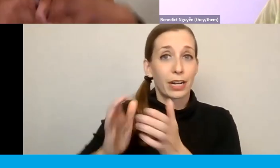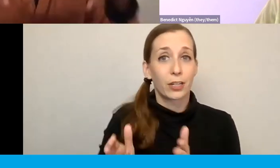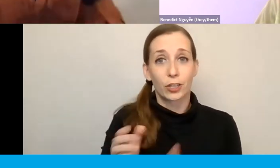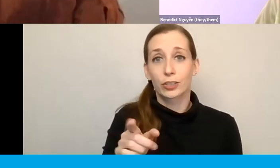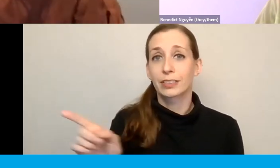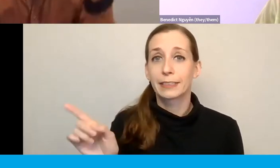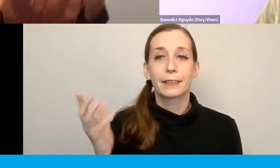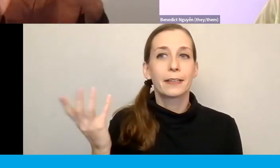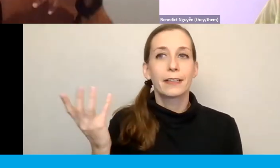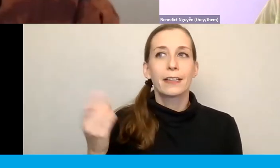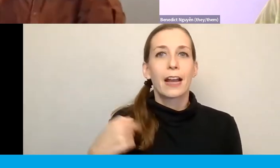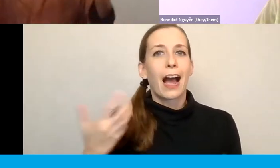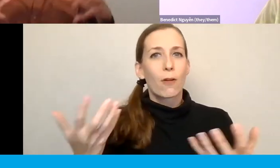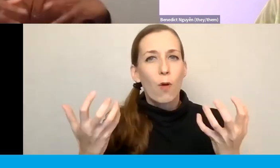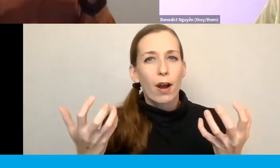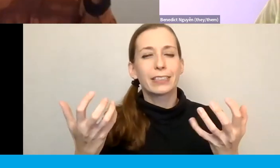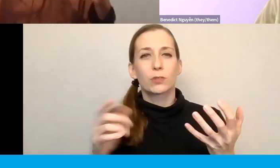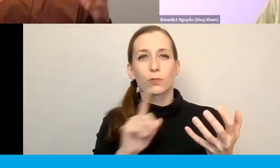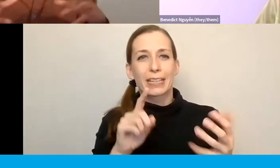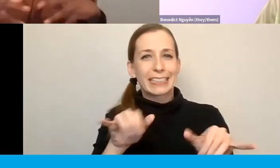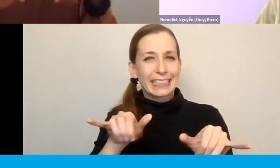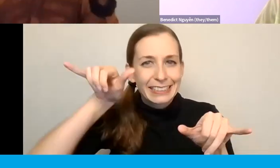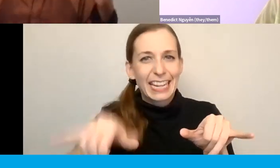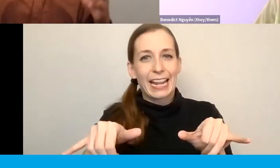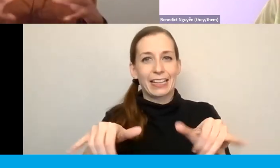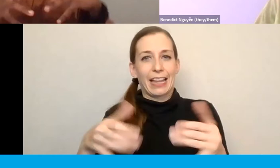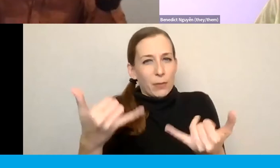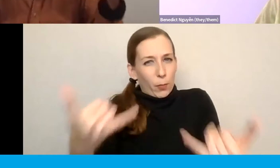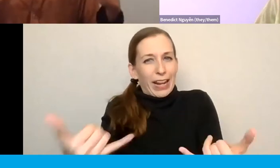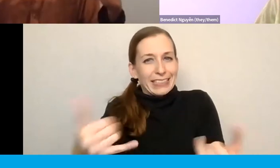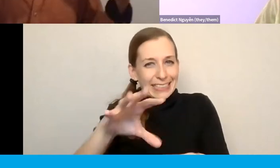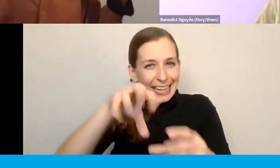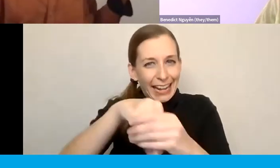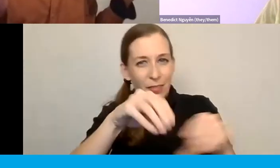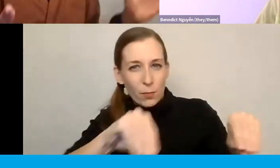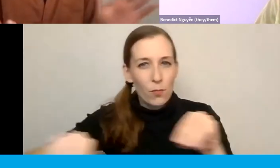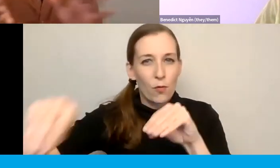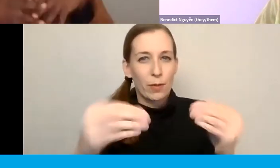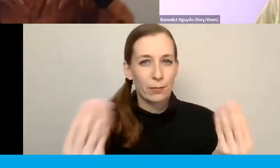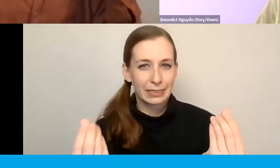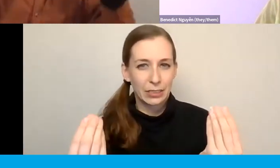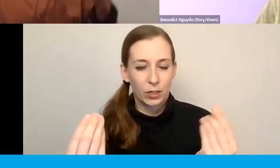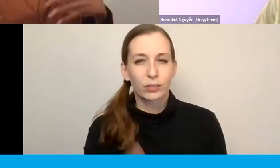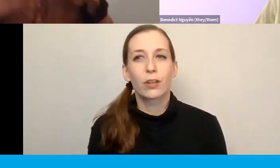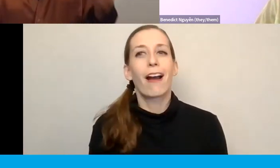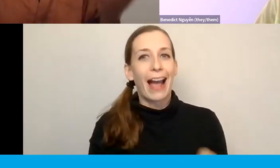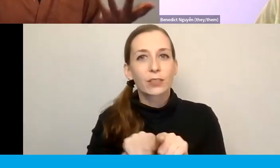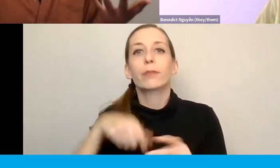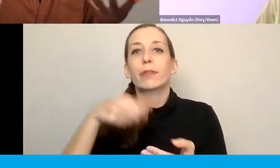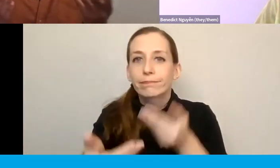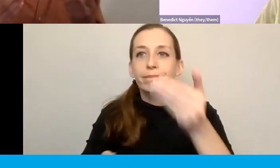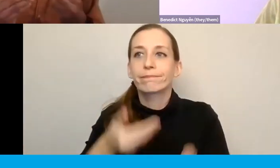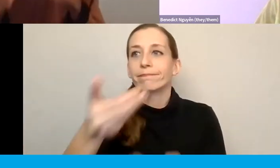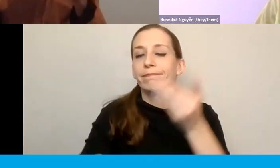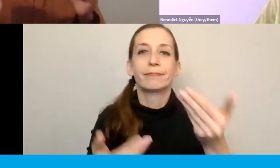really stay present inside of movement material, so that as we move through, say, like a